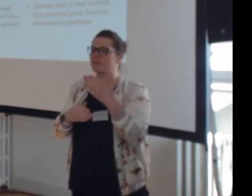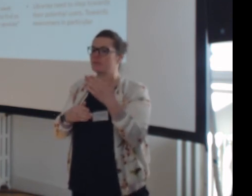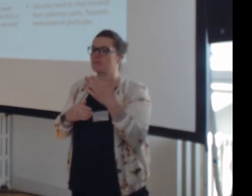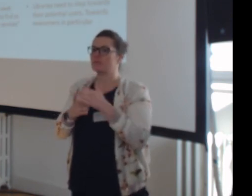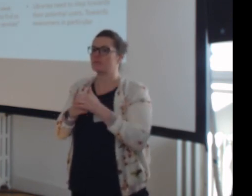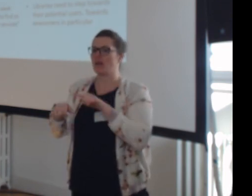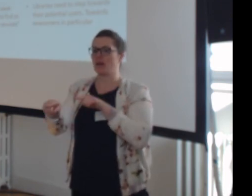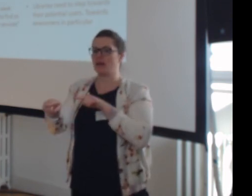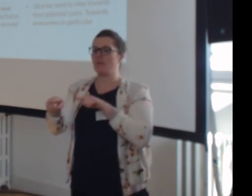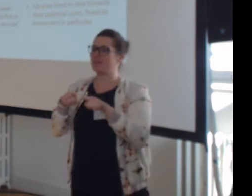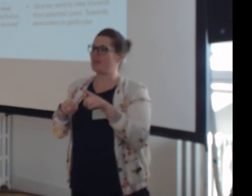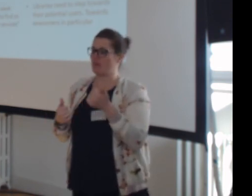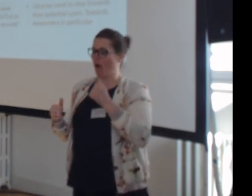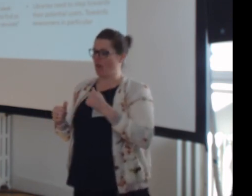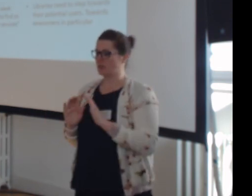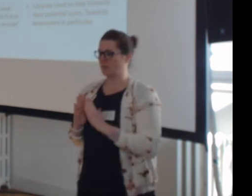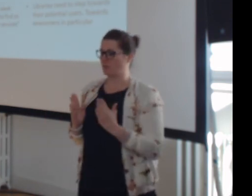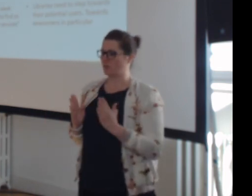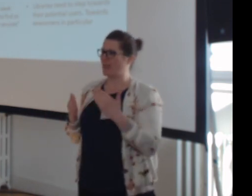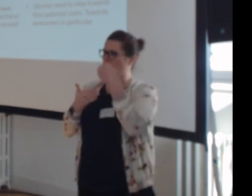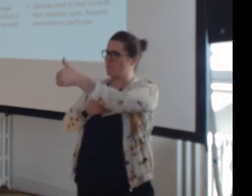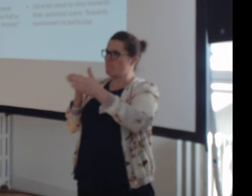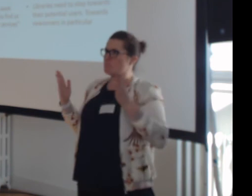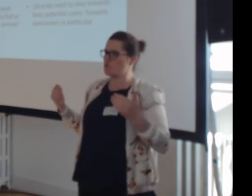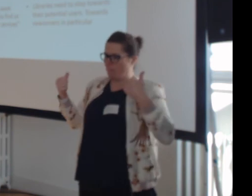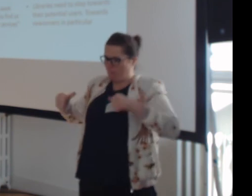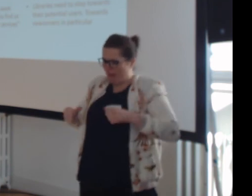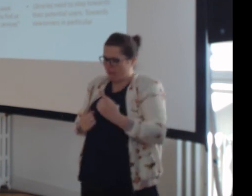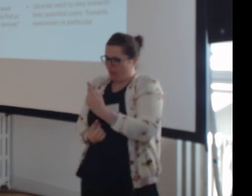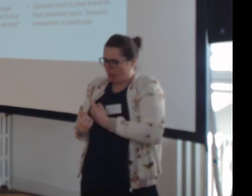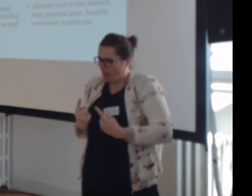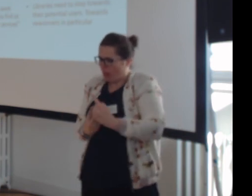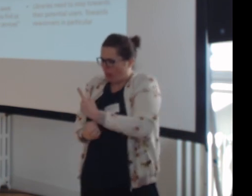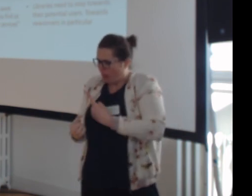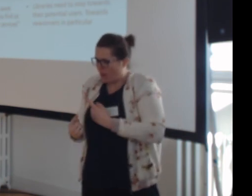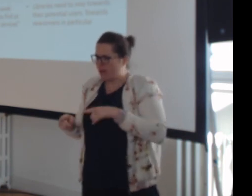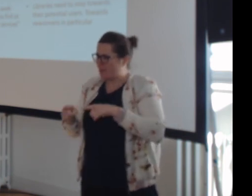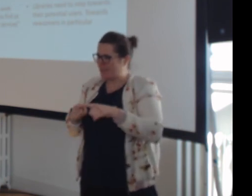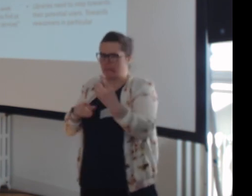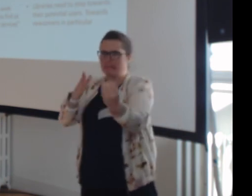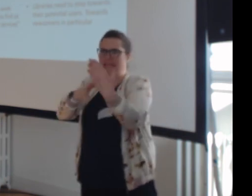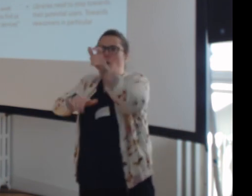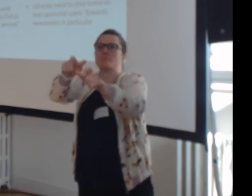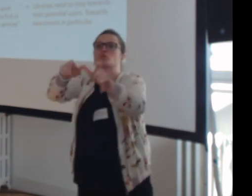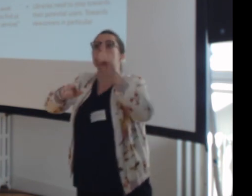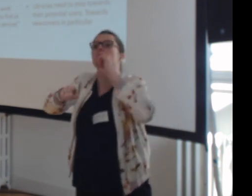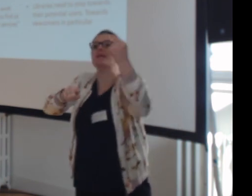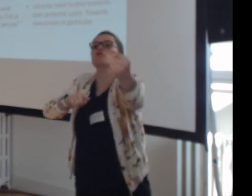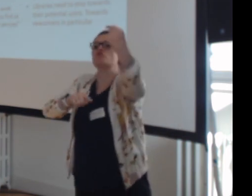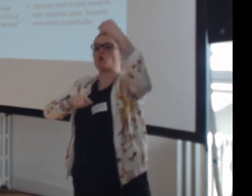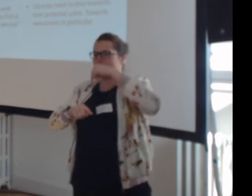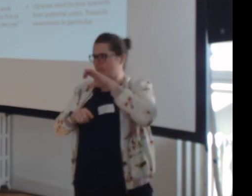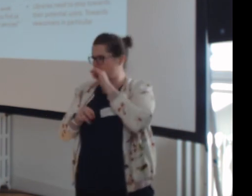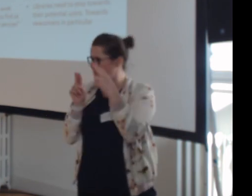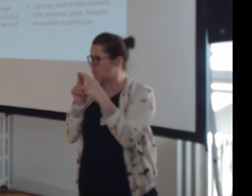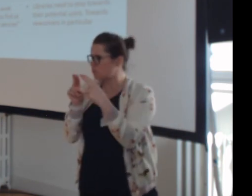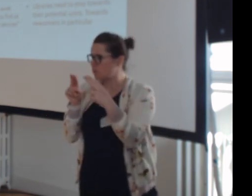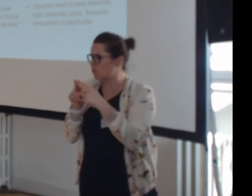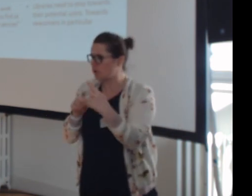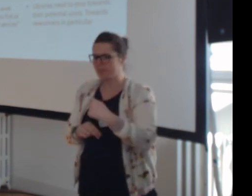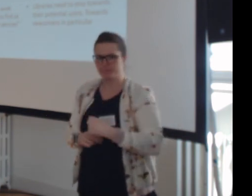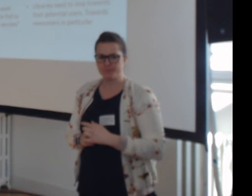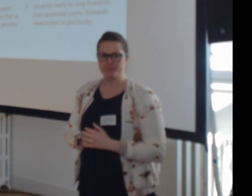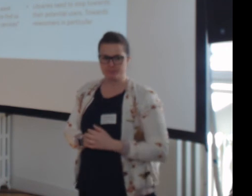remain within the walls of our library, we may not have many newcomers actually visiting us.